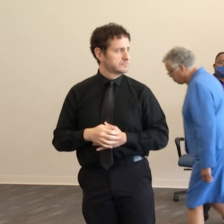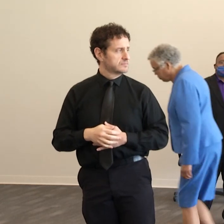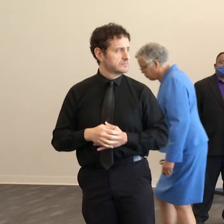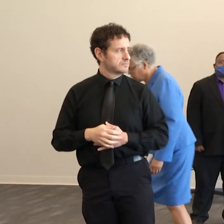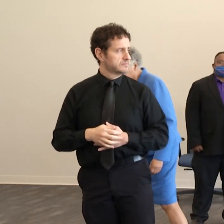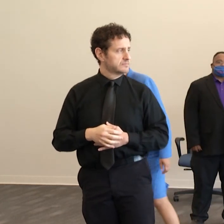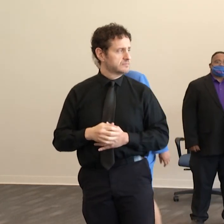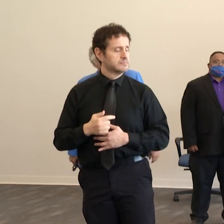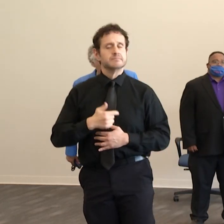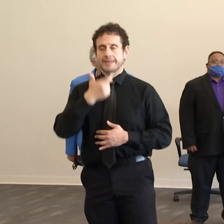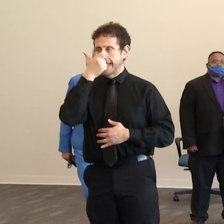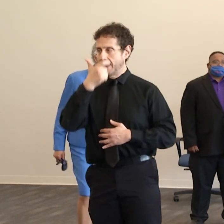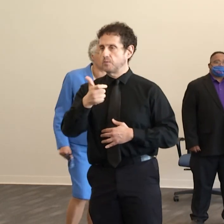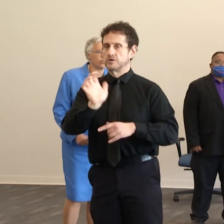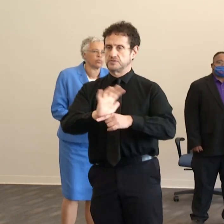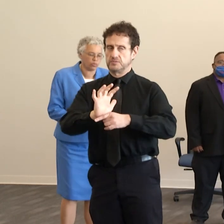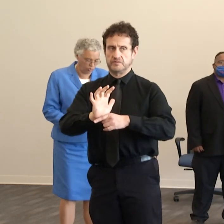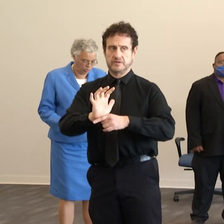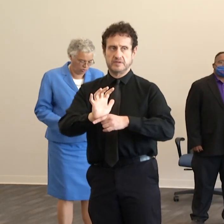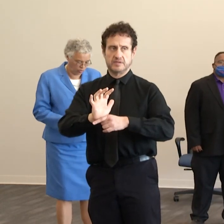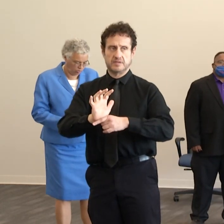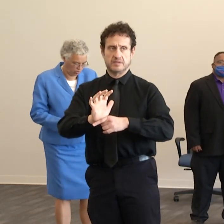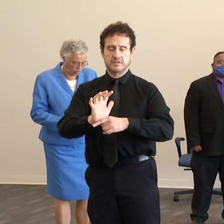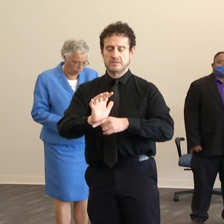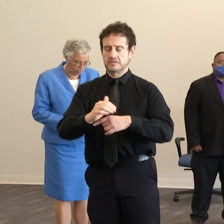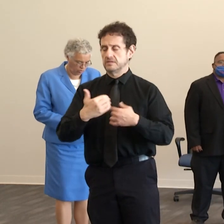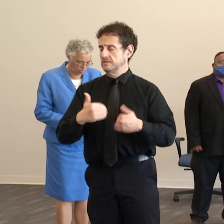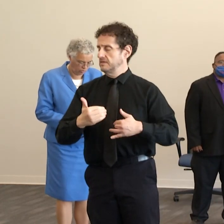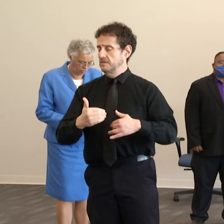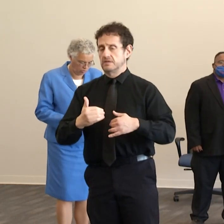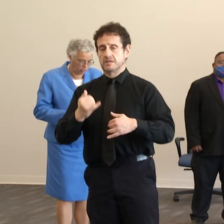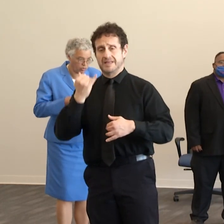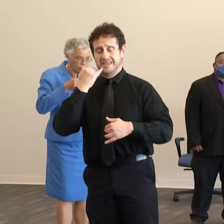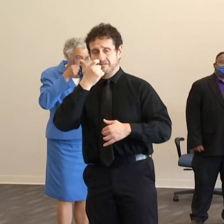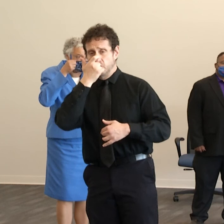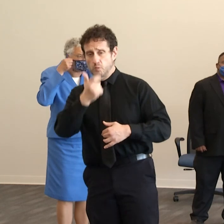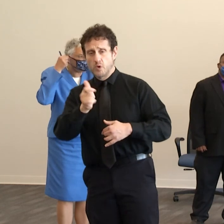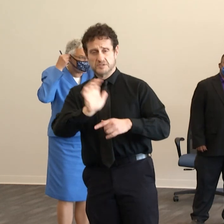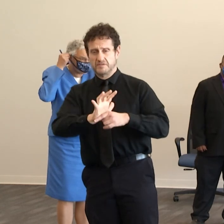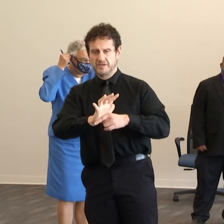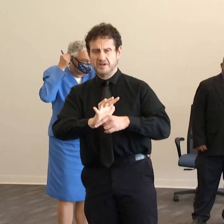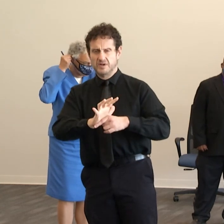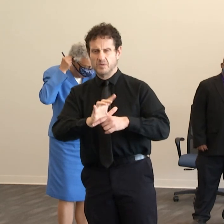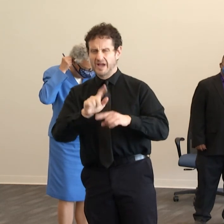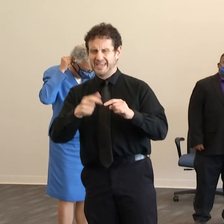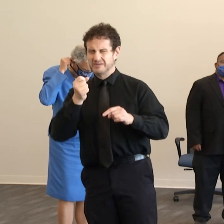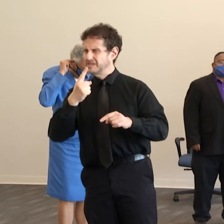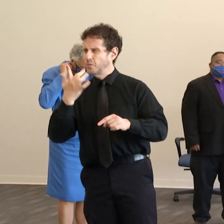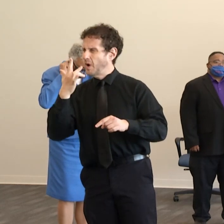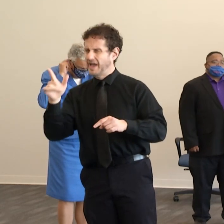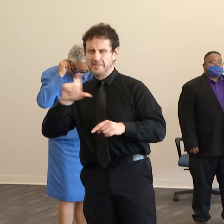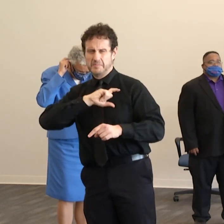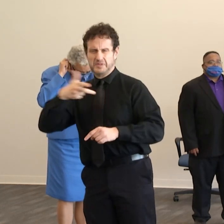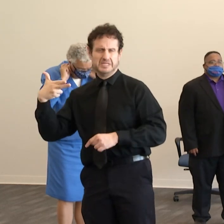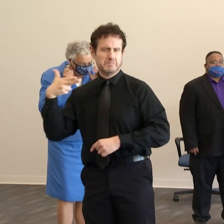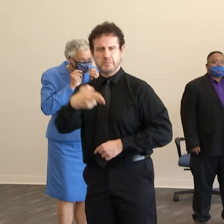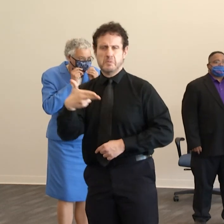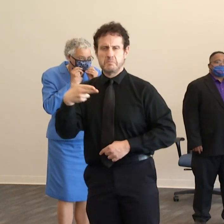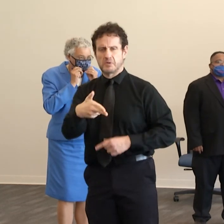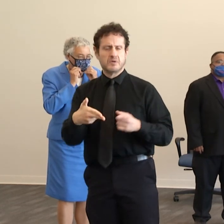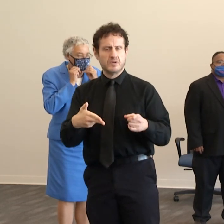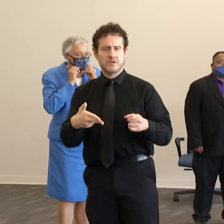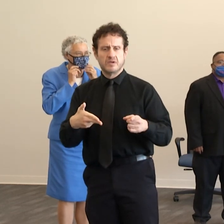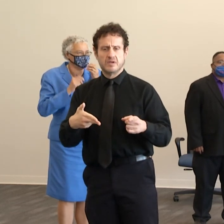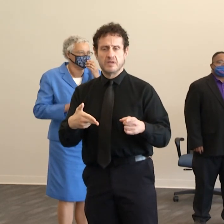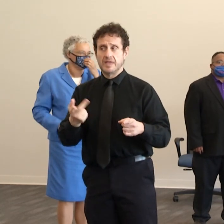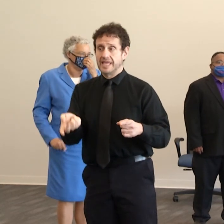I watched the video. You can't watch that video and understand why that man was shot the way he was shot. Getting back into